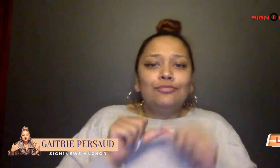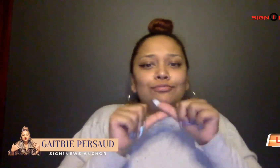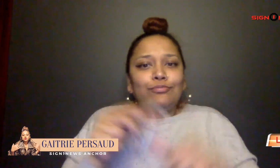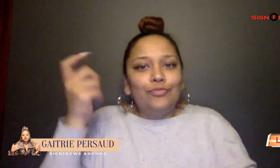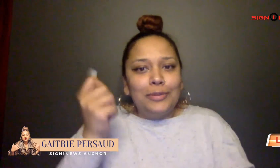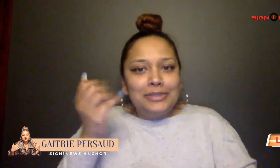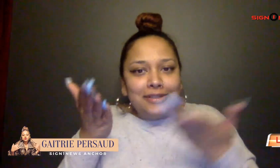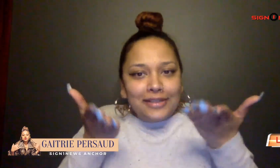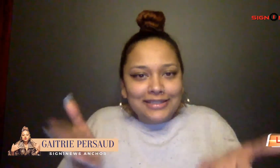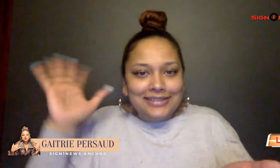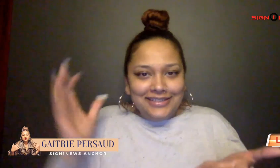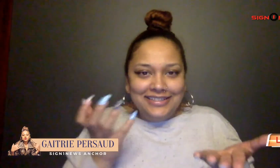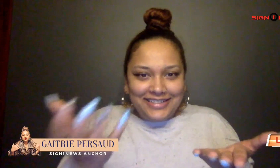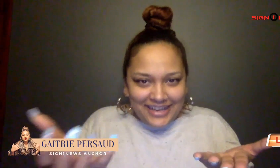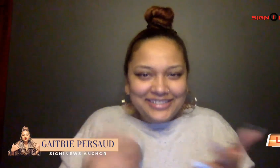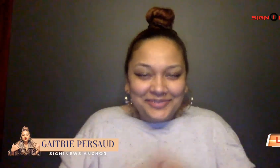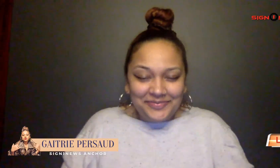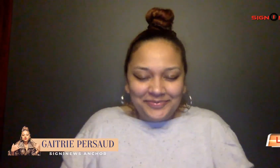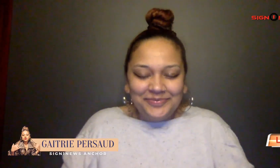sign one news subscribers